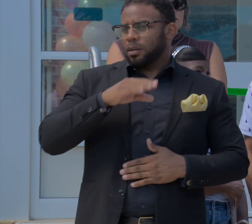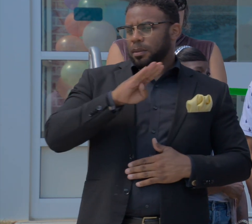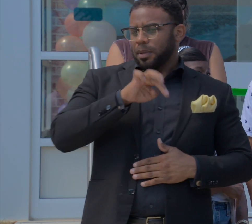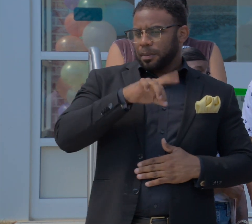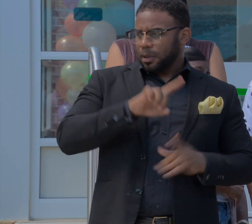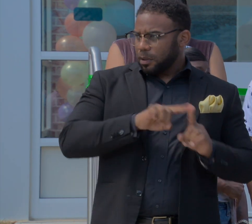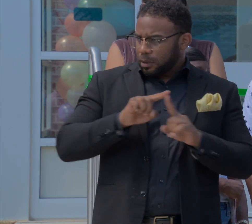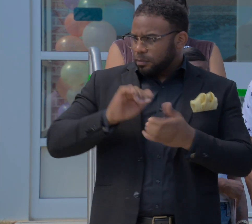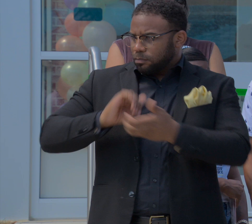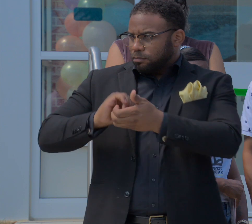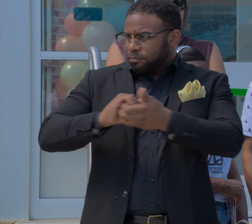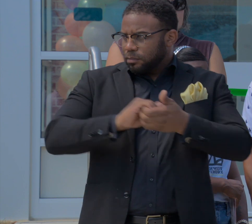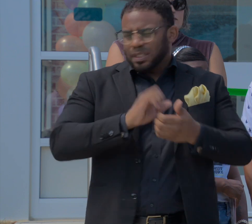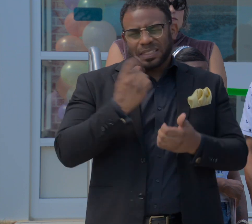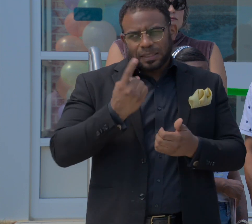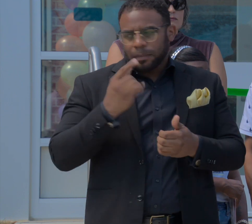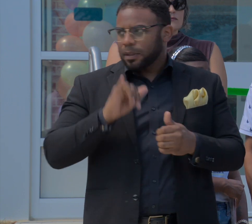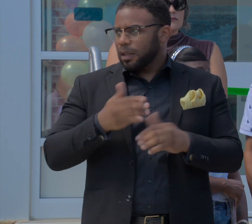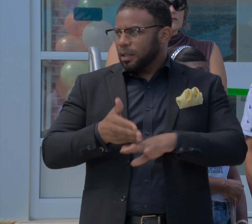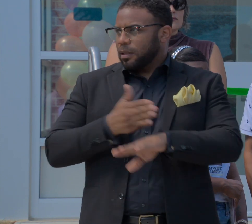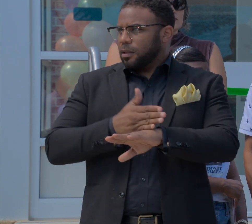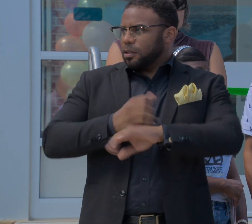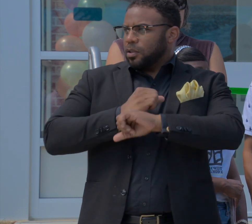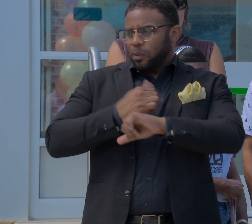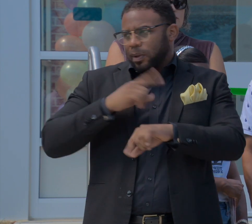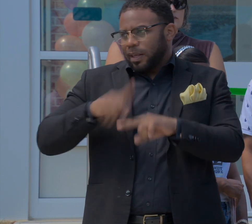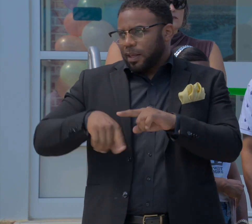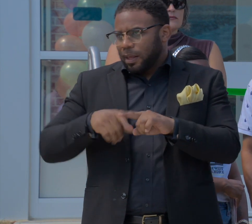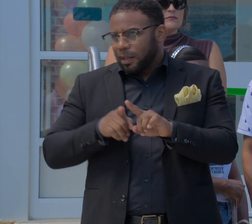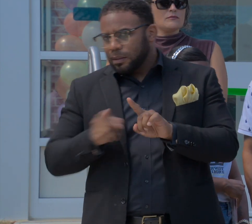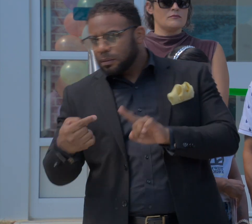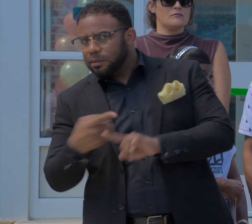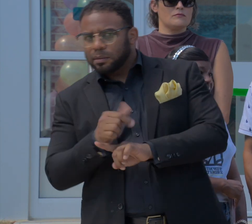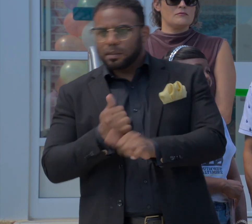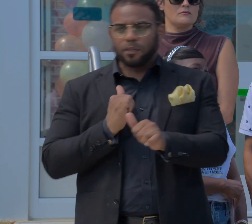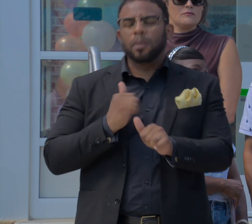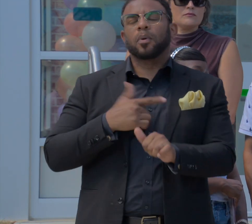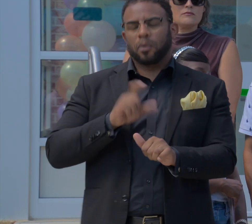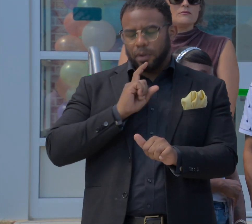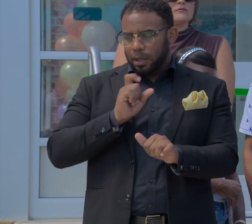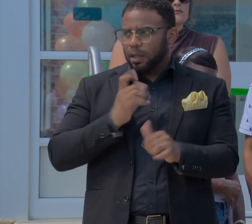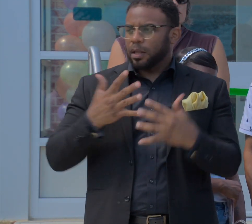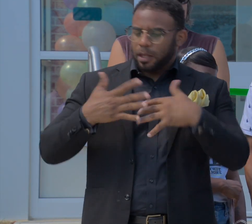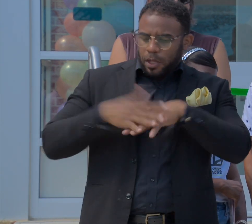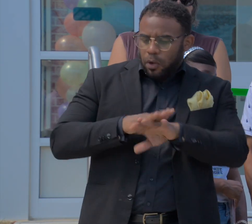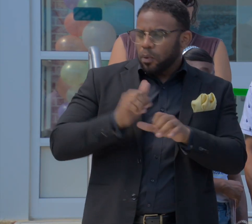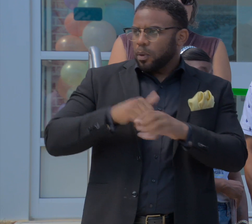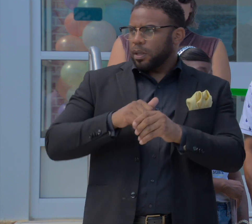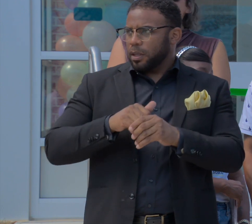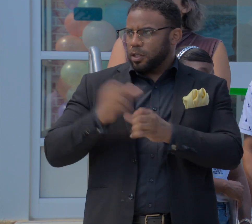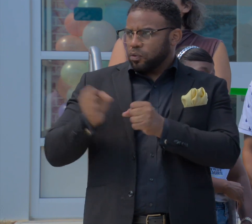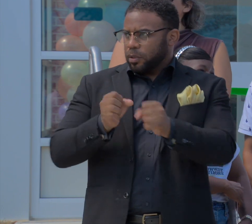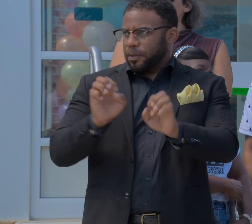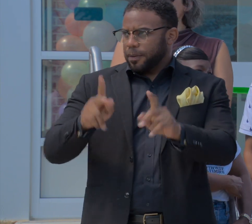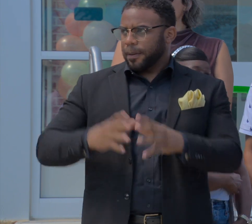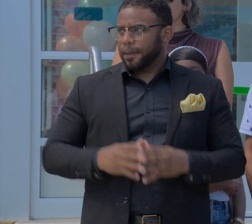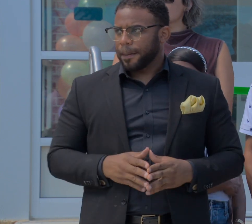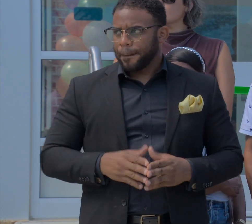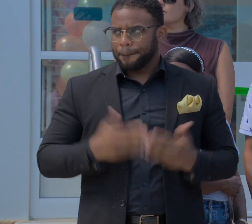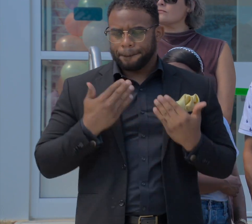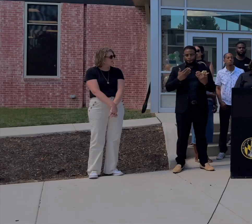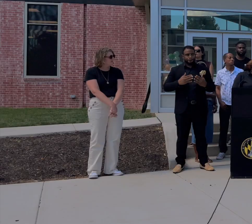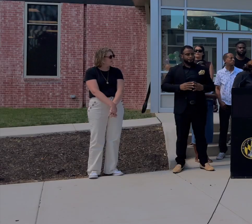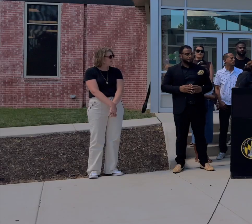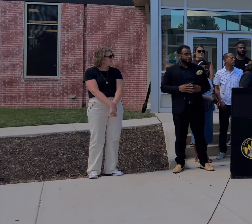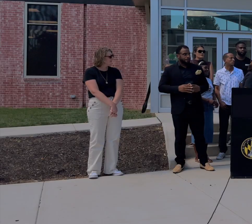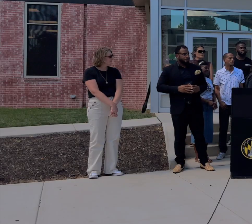So, it's something that, of course, we cannot get around, but it's something that we are integrating within our strategy as well. Yes,